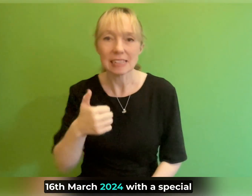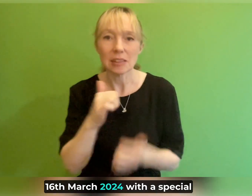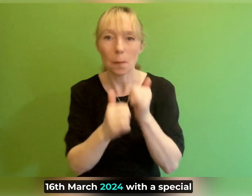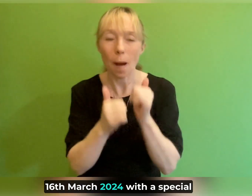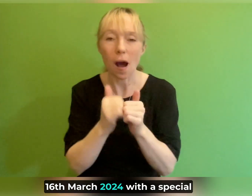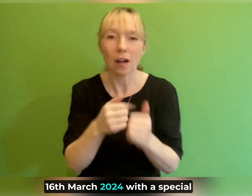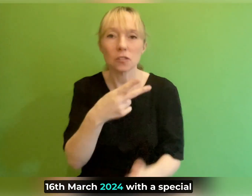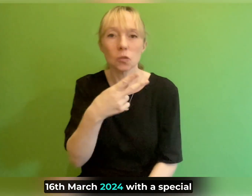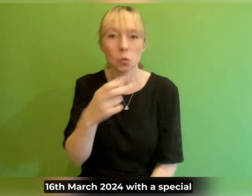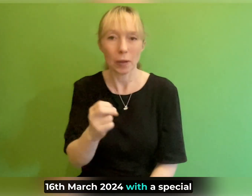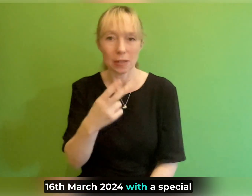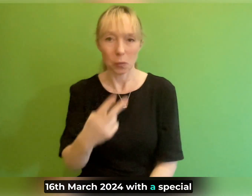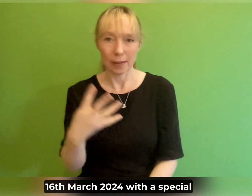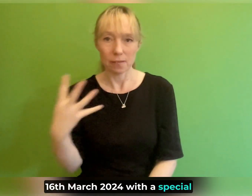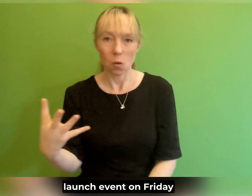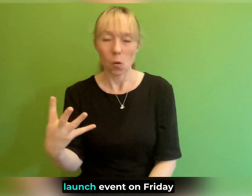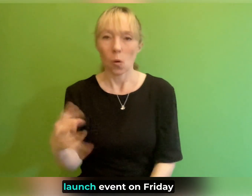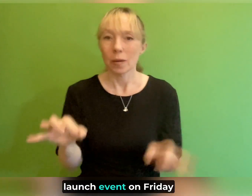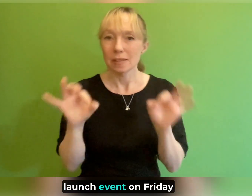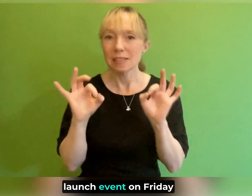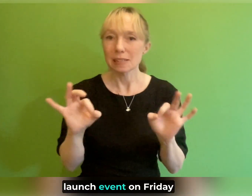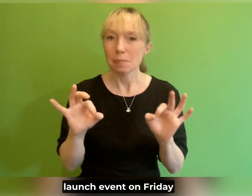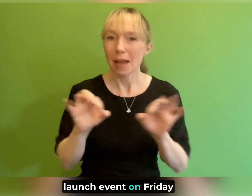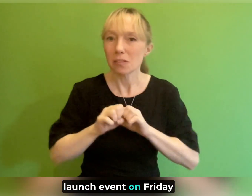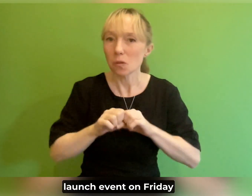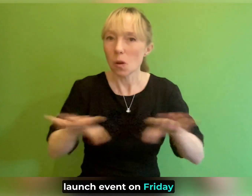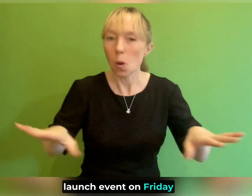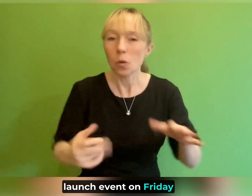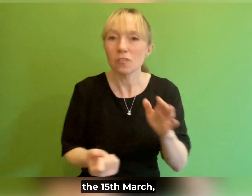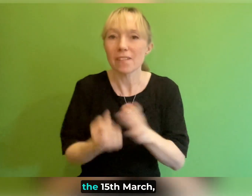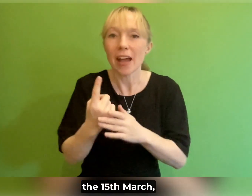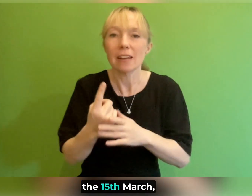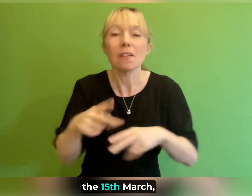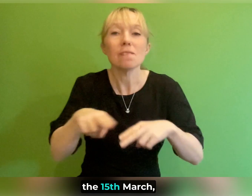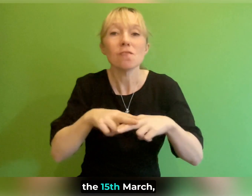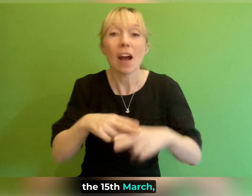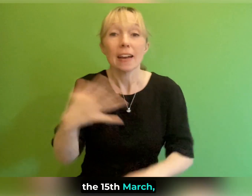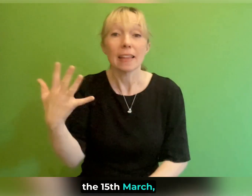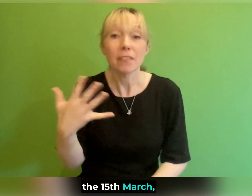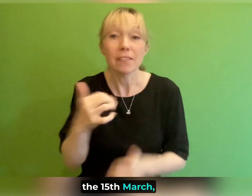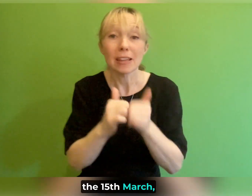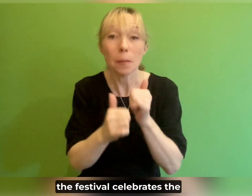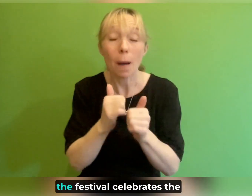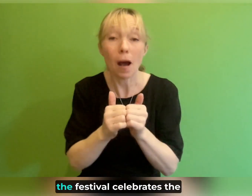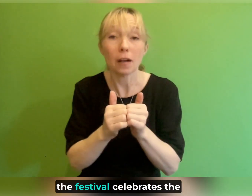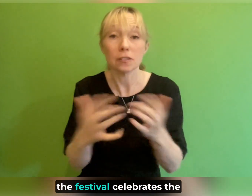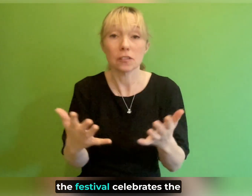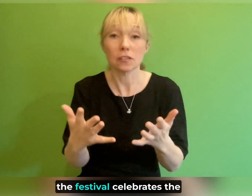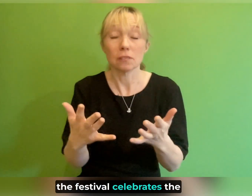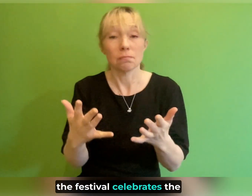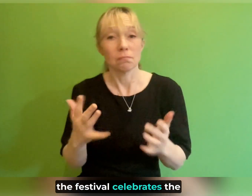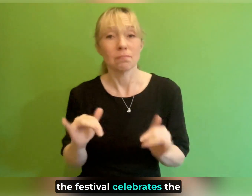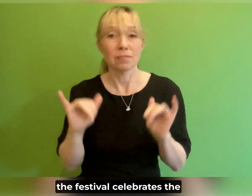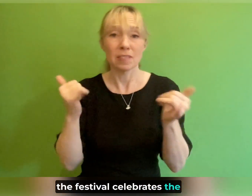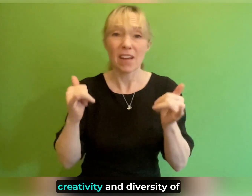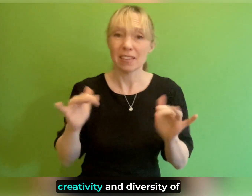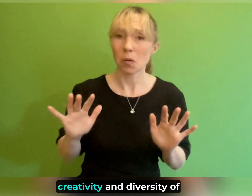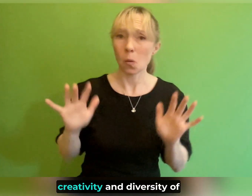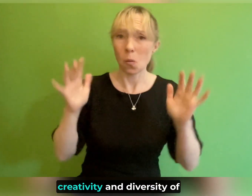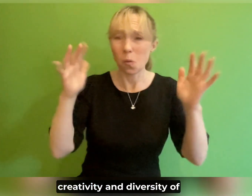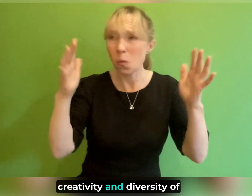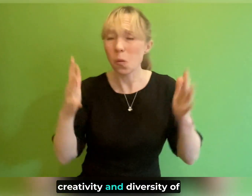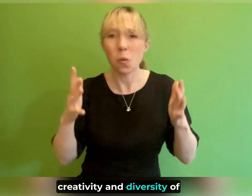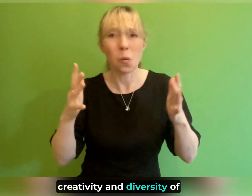2024 with a special launch event on Friday 15th March, the festival celebrates the